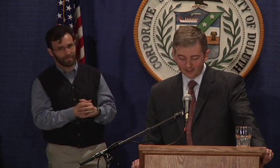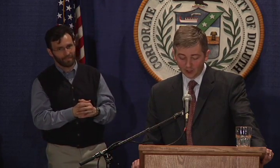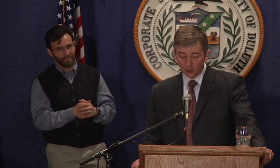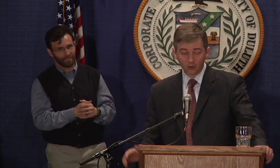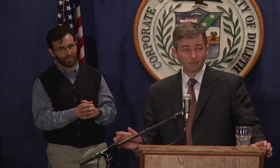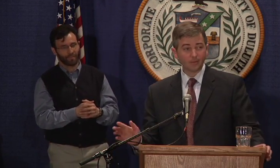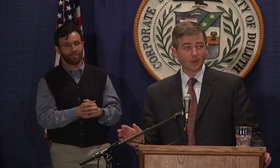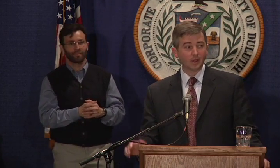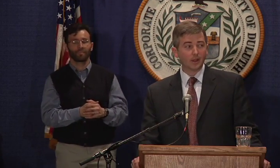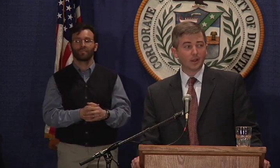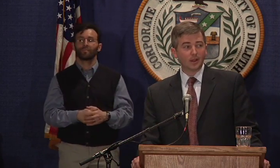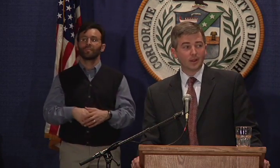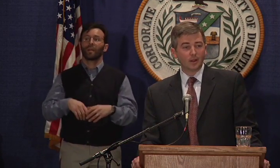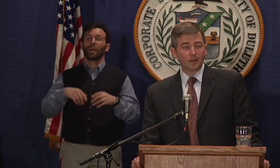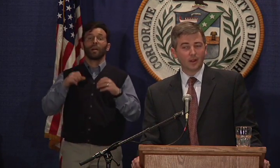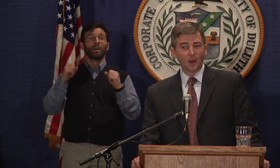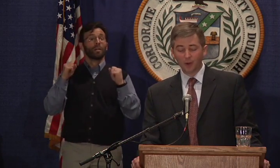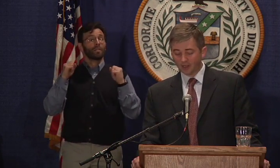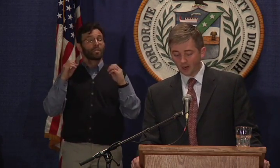So,